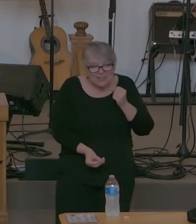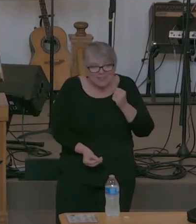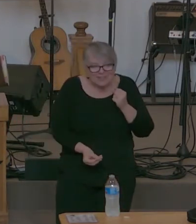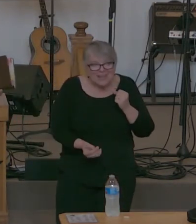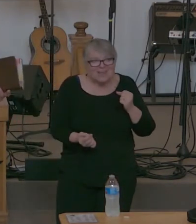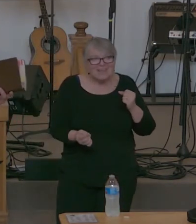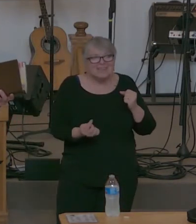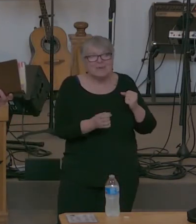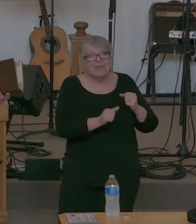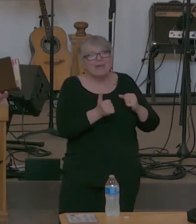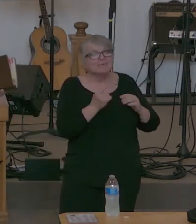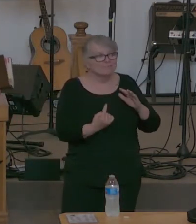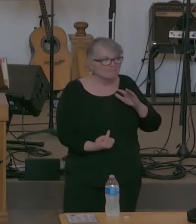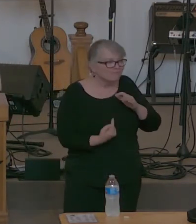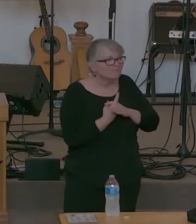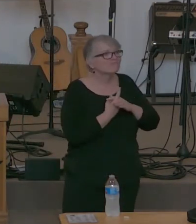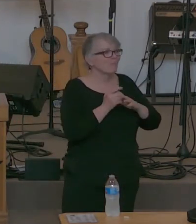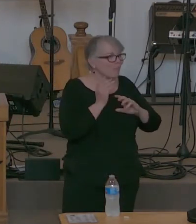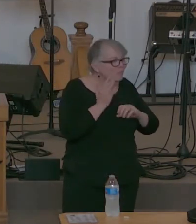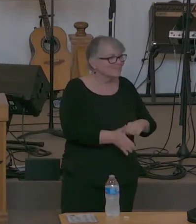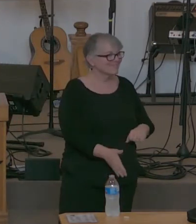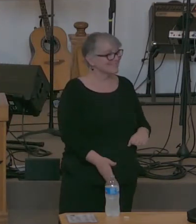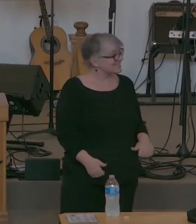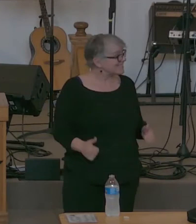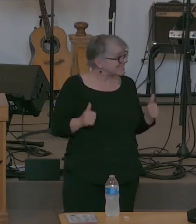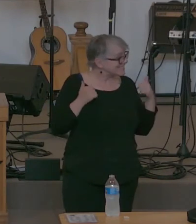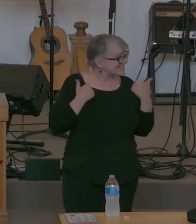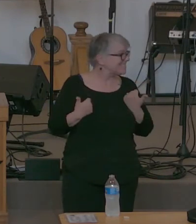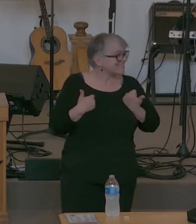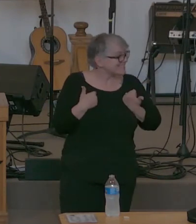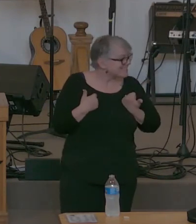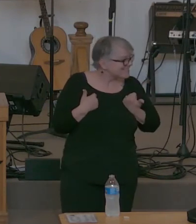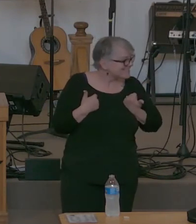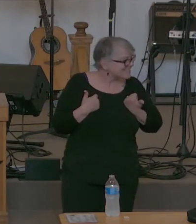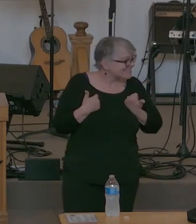come. How about that make your day?